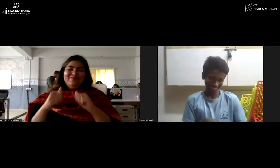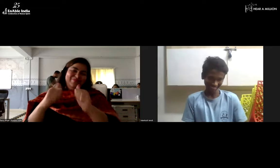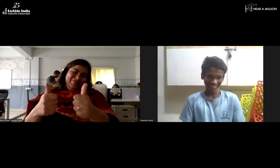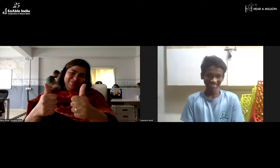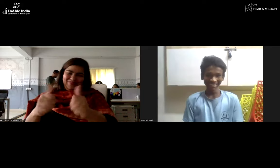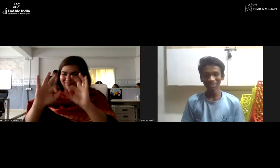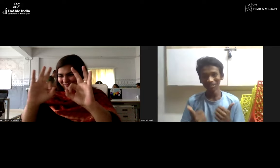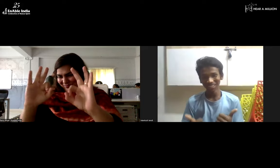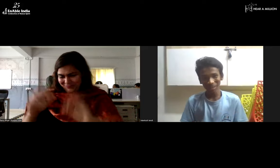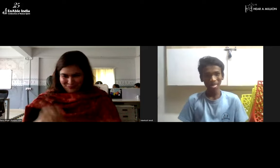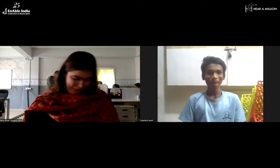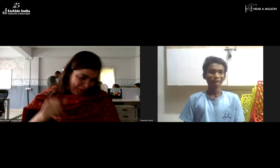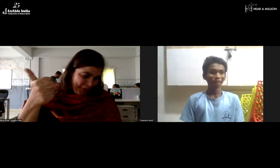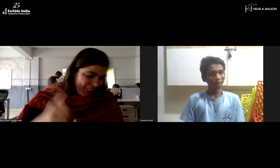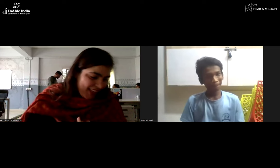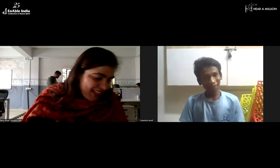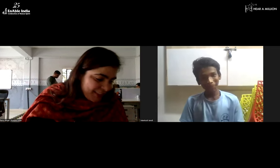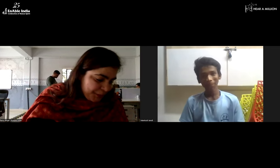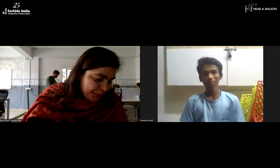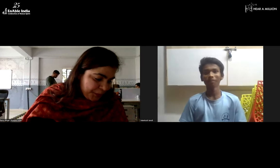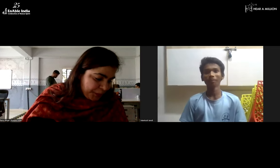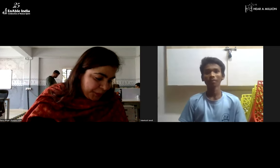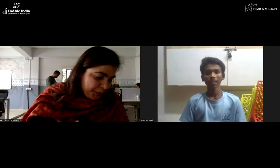to 4. But now people do it very fast, right?